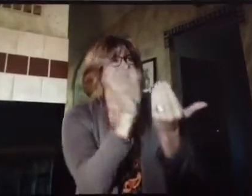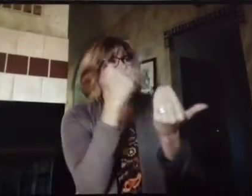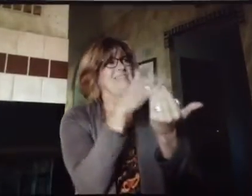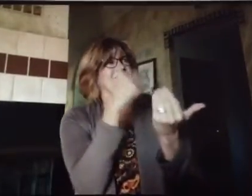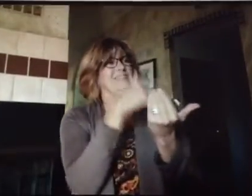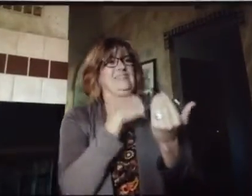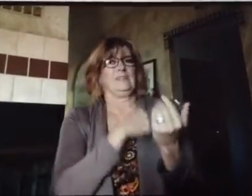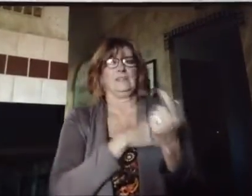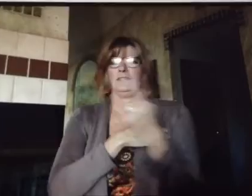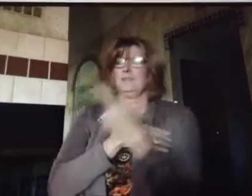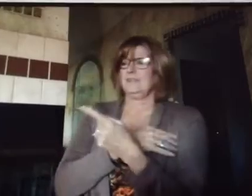this natural talent, and